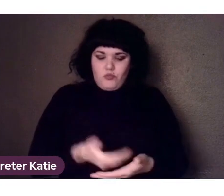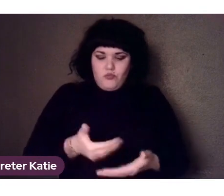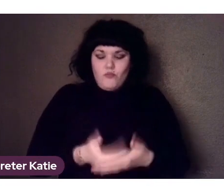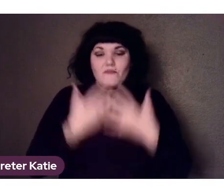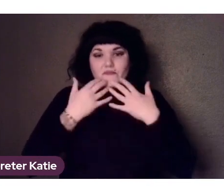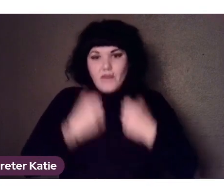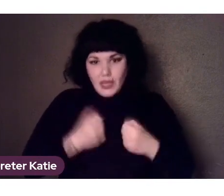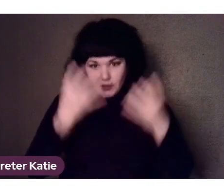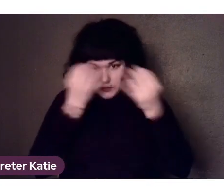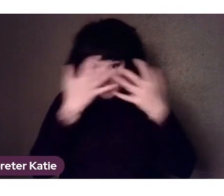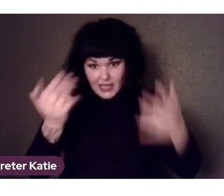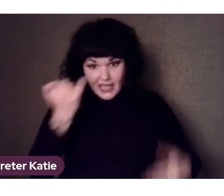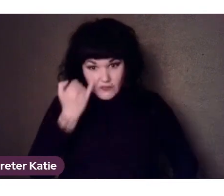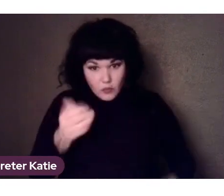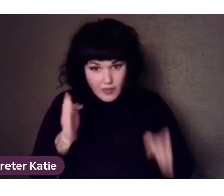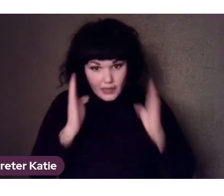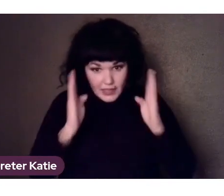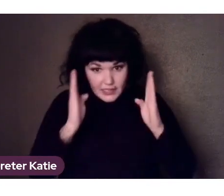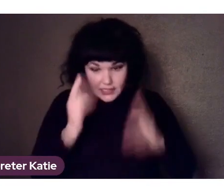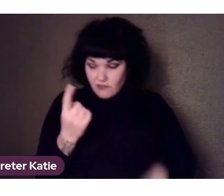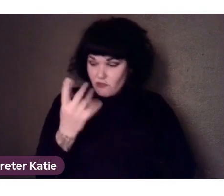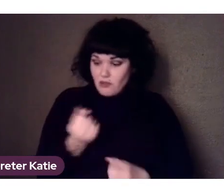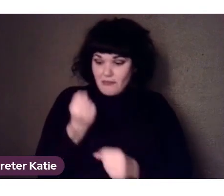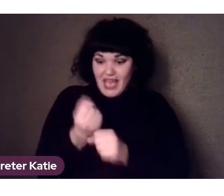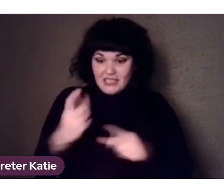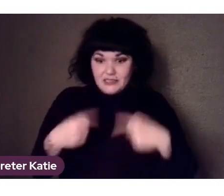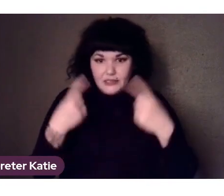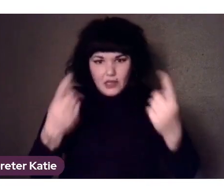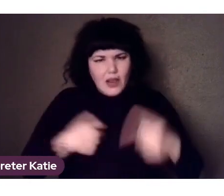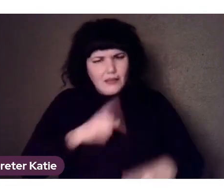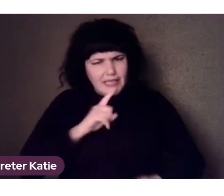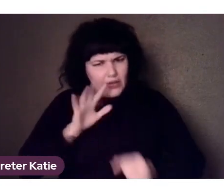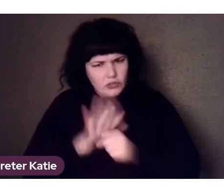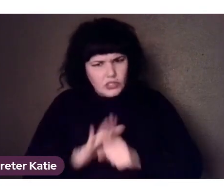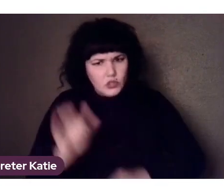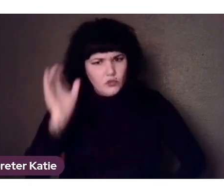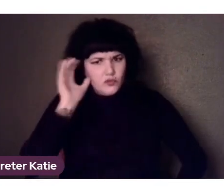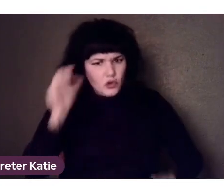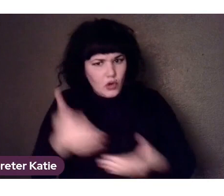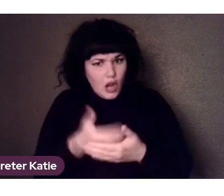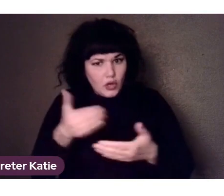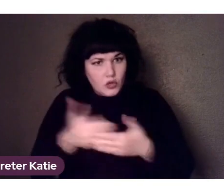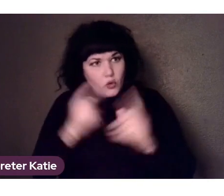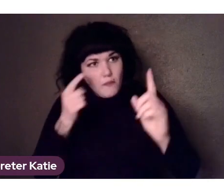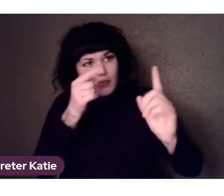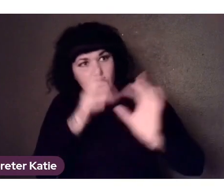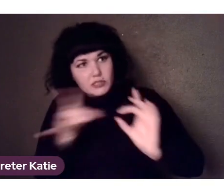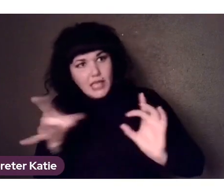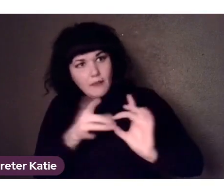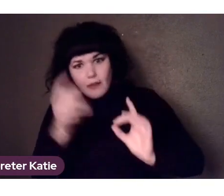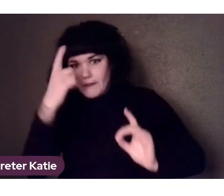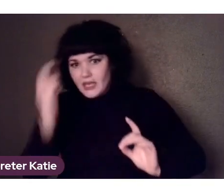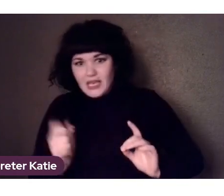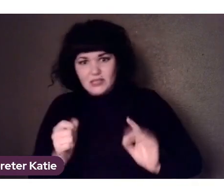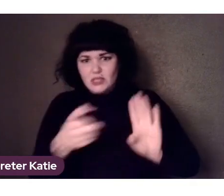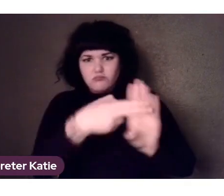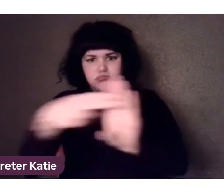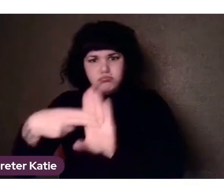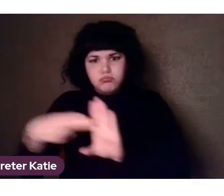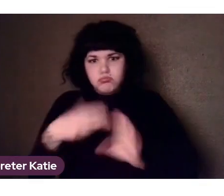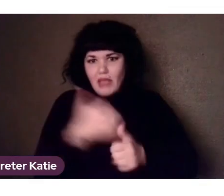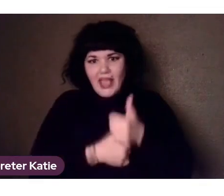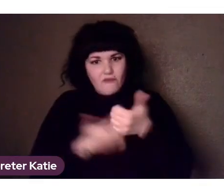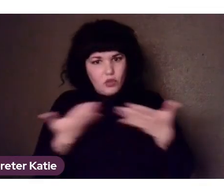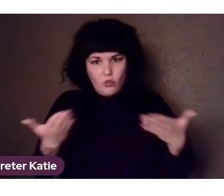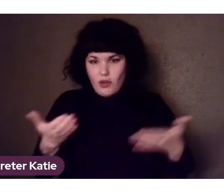year, I guarantee you've heard our new mission statement because it shows up everywhere in everything that we do. So sign